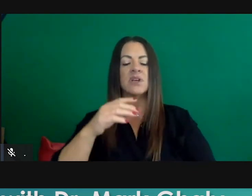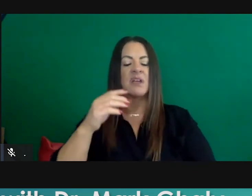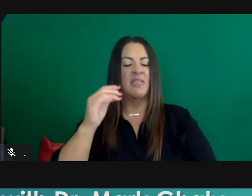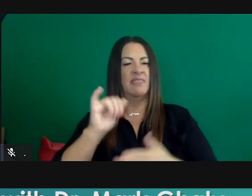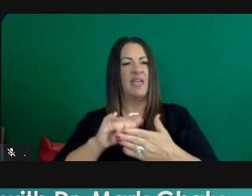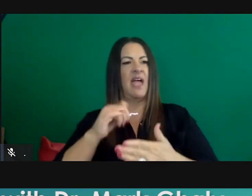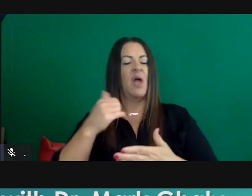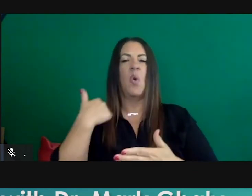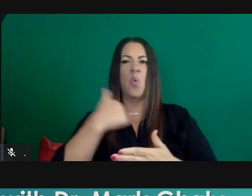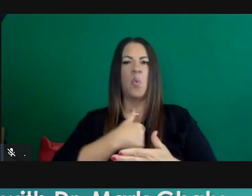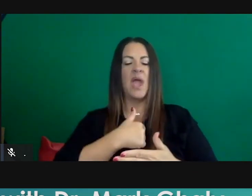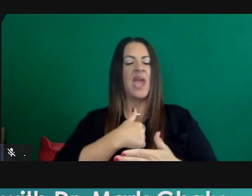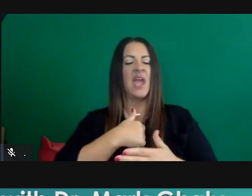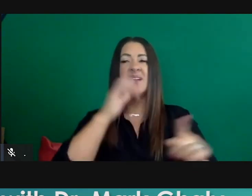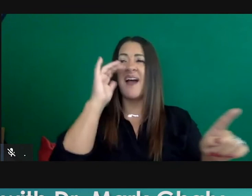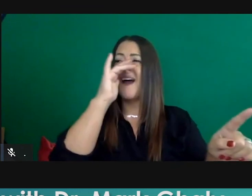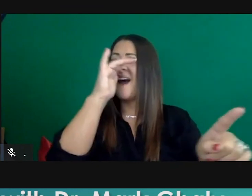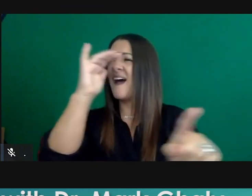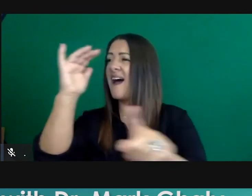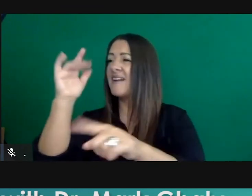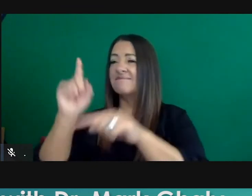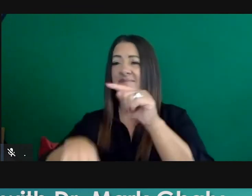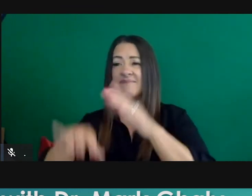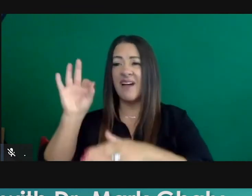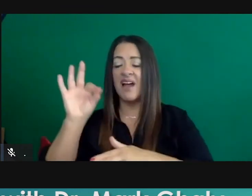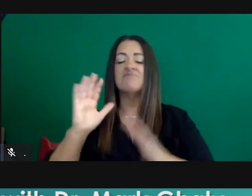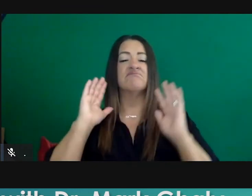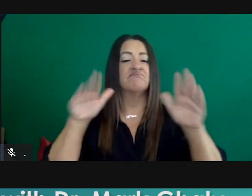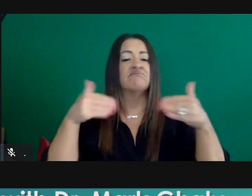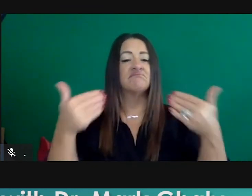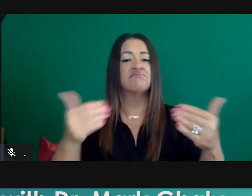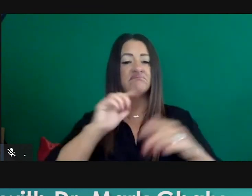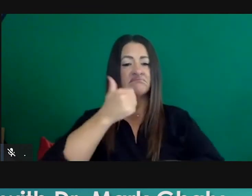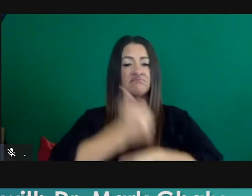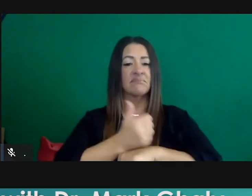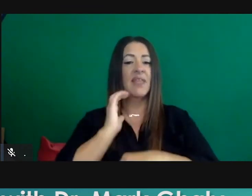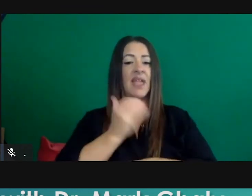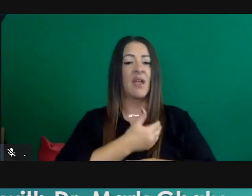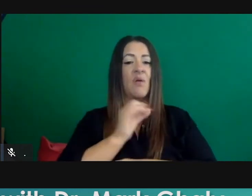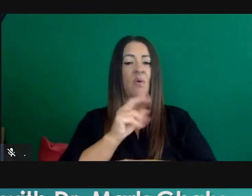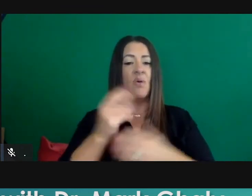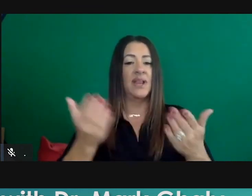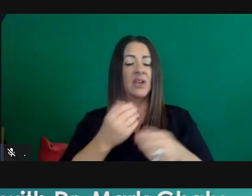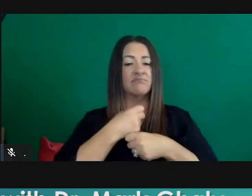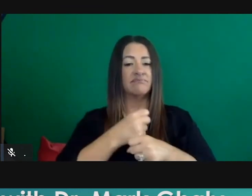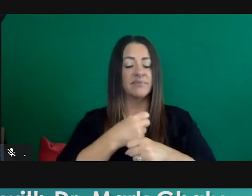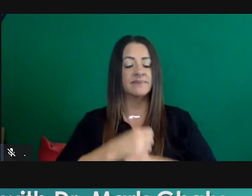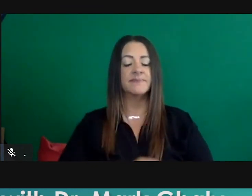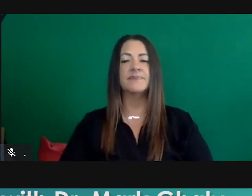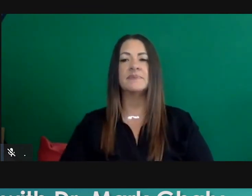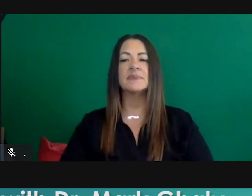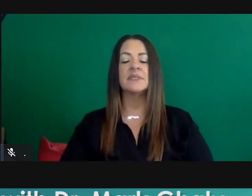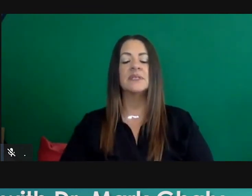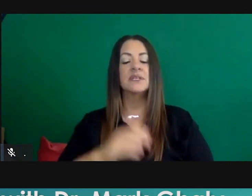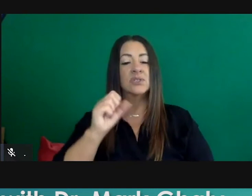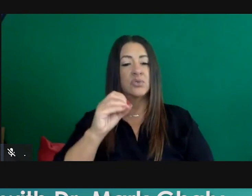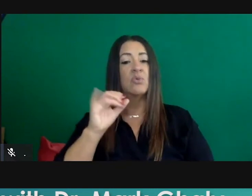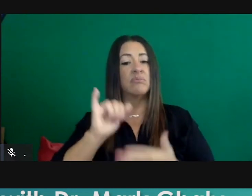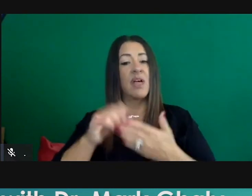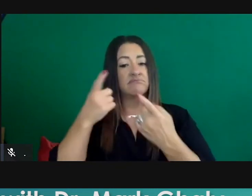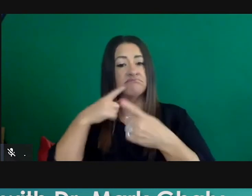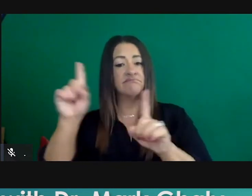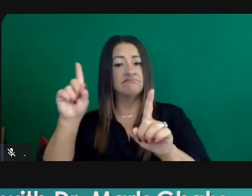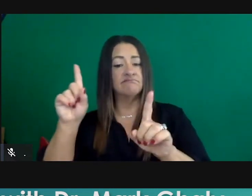ability to get N95 masks, other surgical masks from a number of different vendors, and then